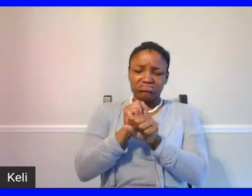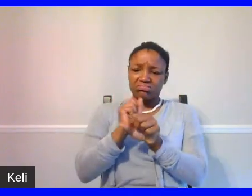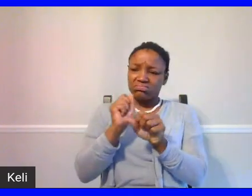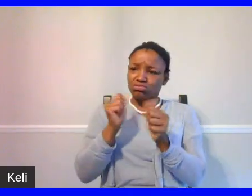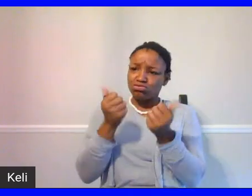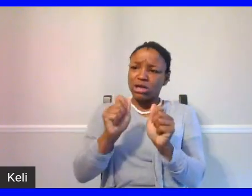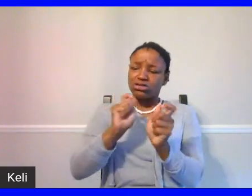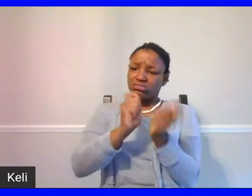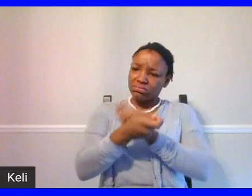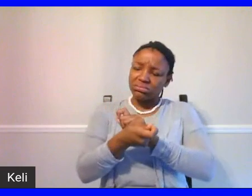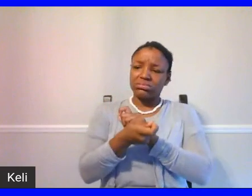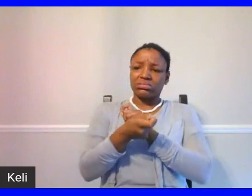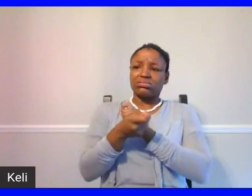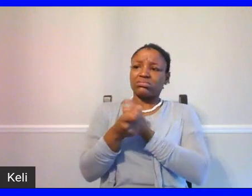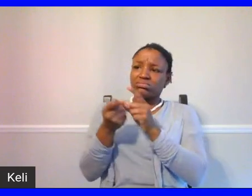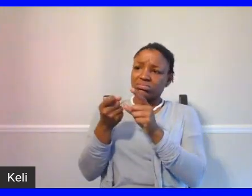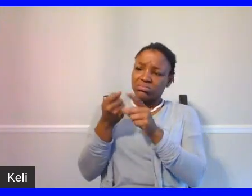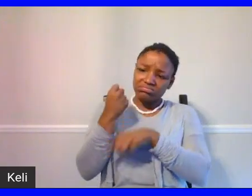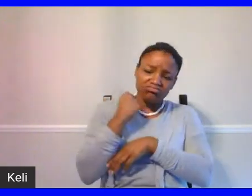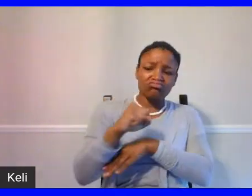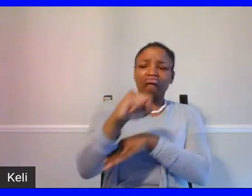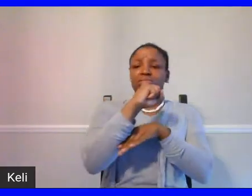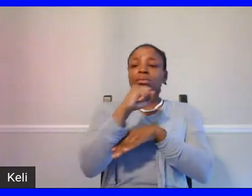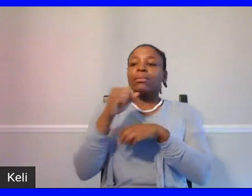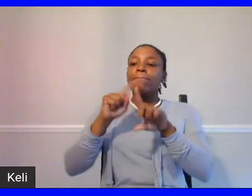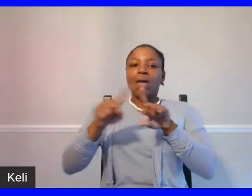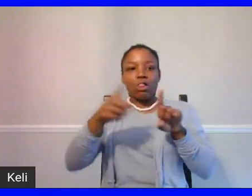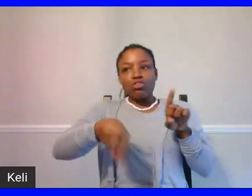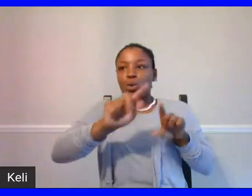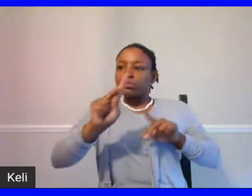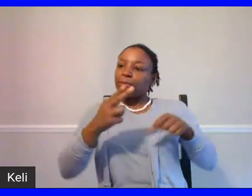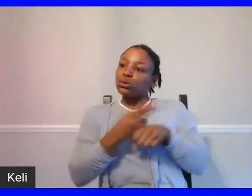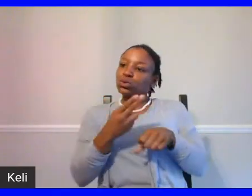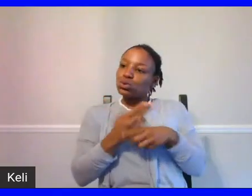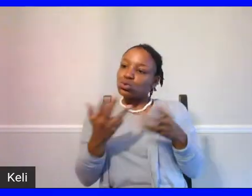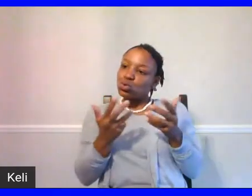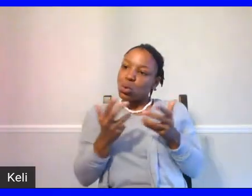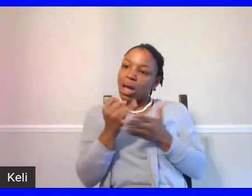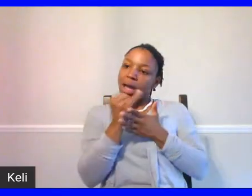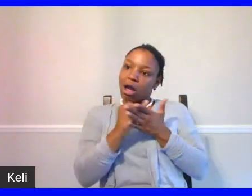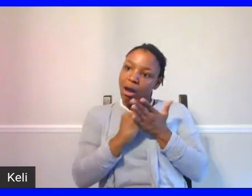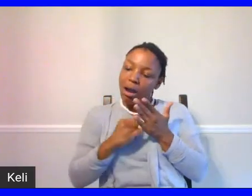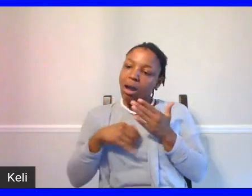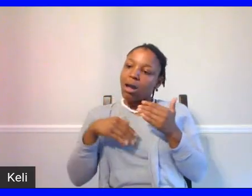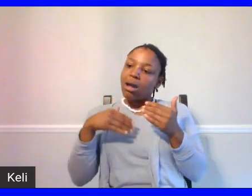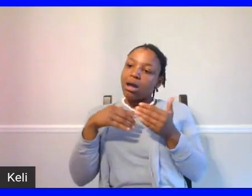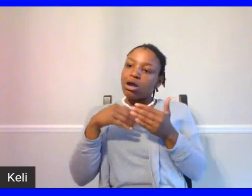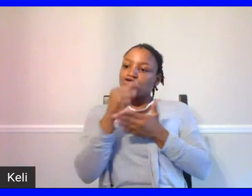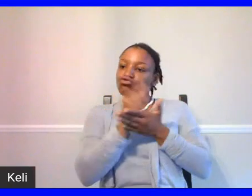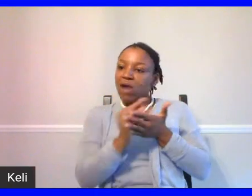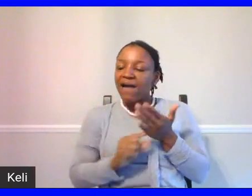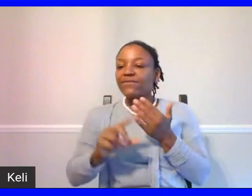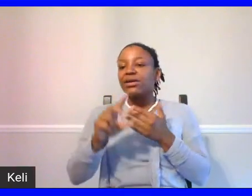But they used a lot of really amazing graphic design, and they used a lot of song and public